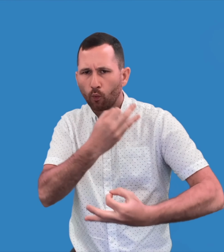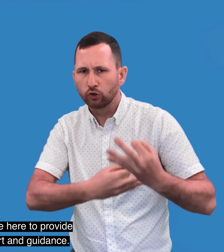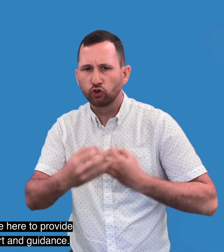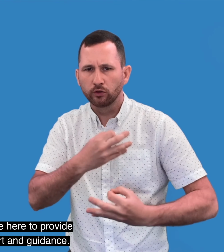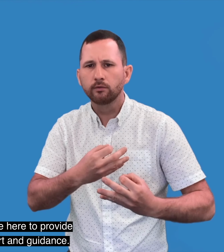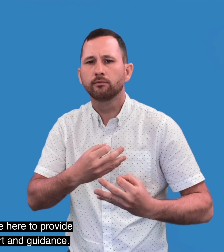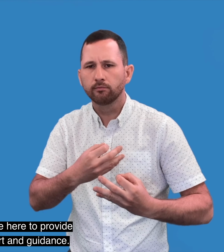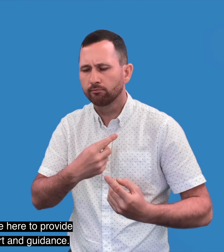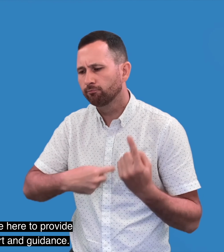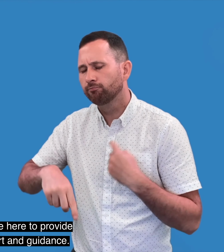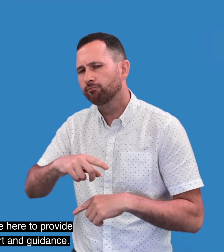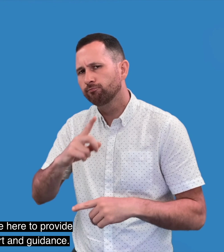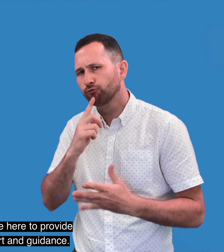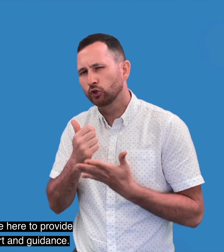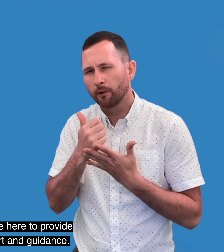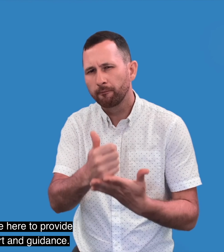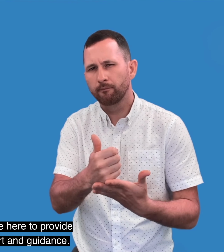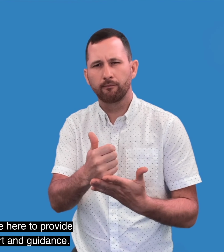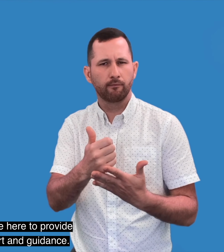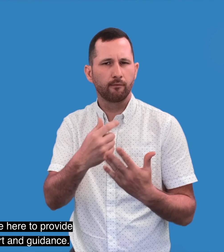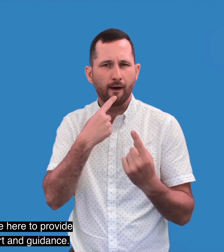We are here to provide support and guidance.